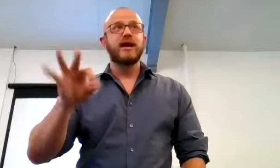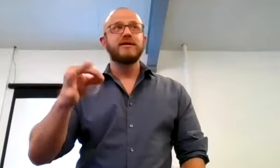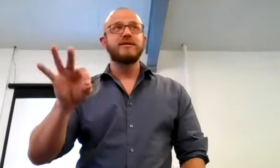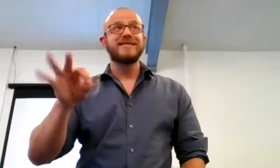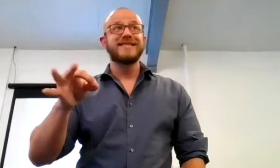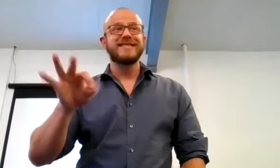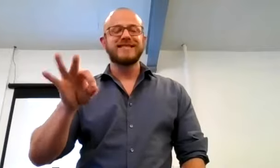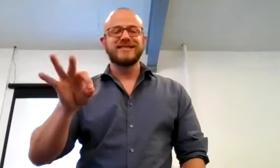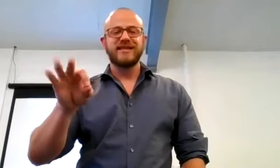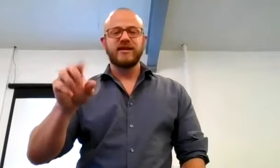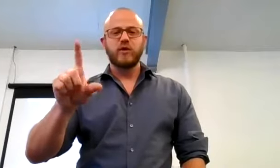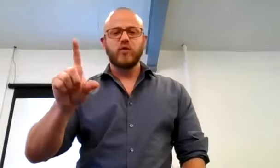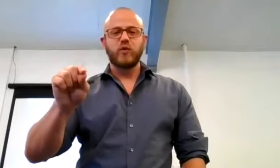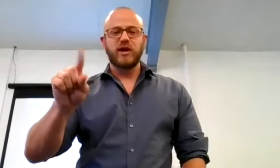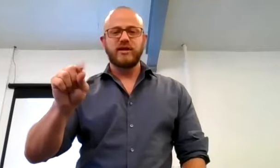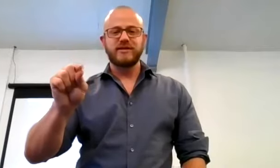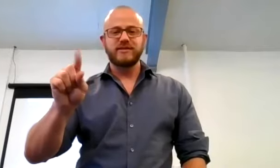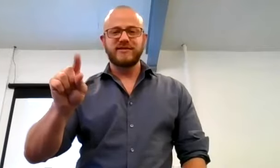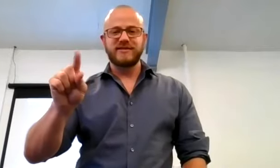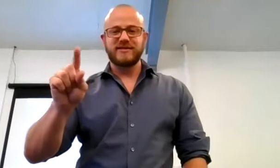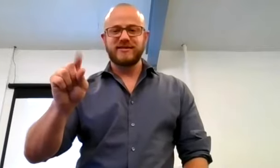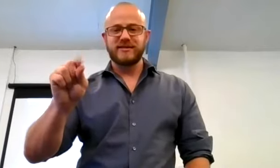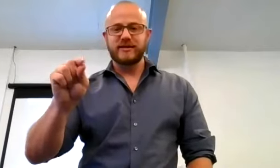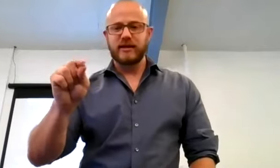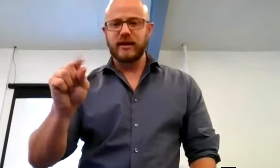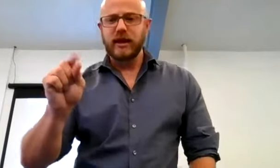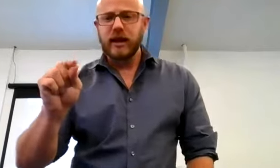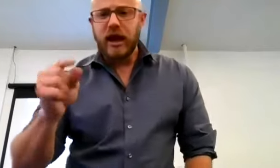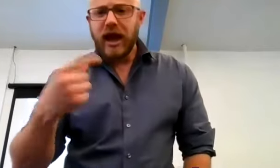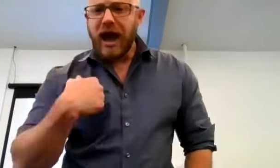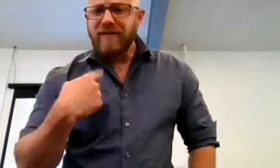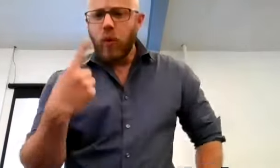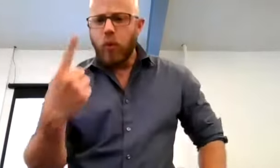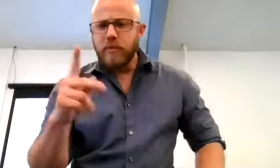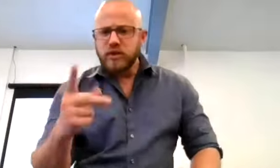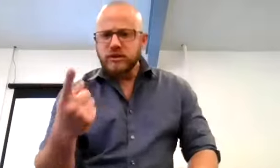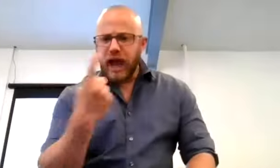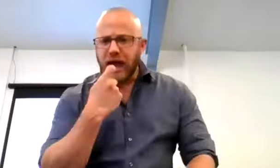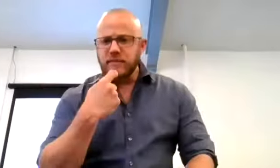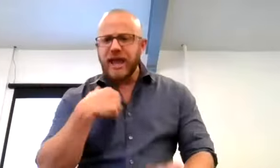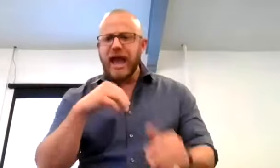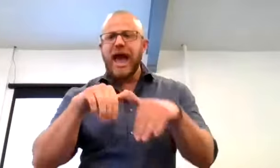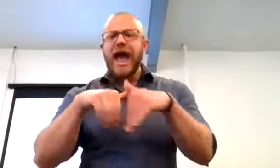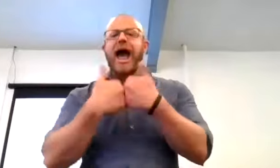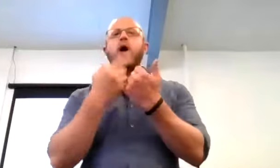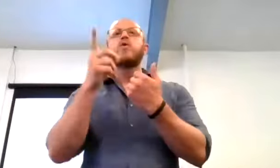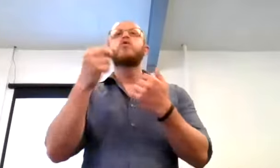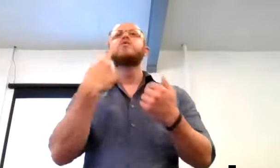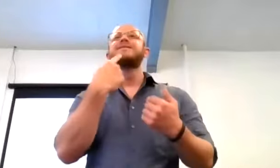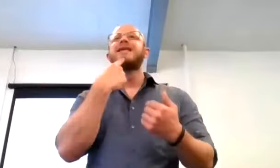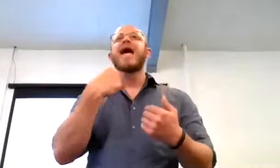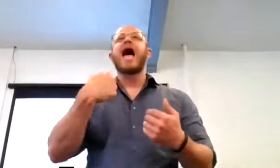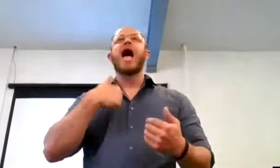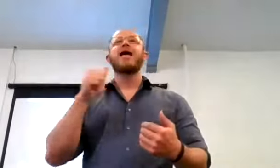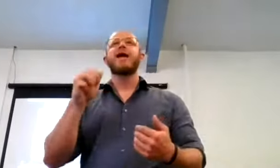18, 19, and 20. So one person asked me about how do I